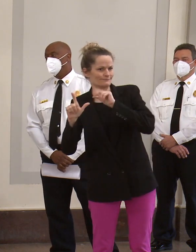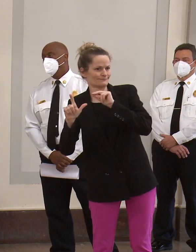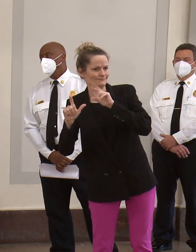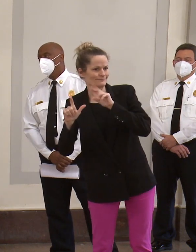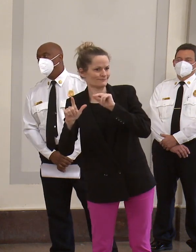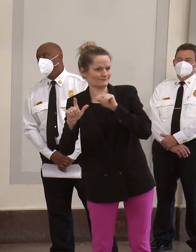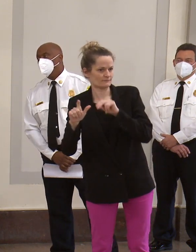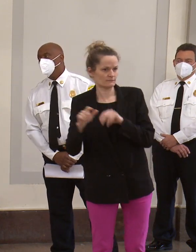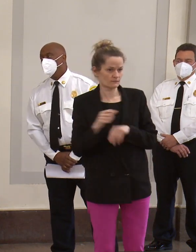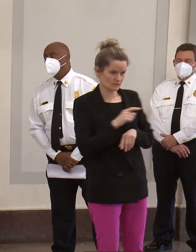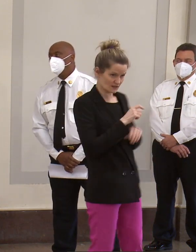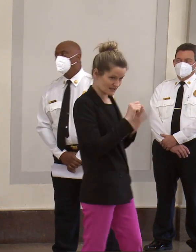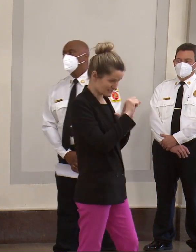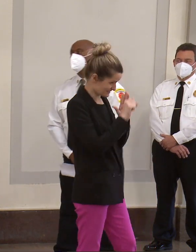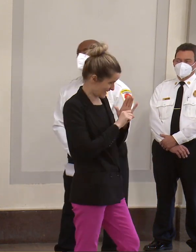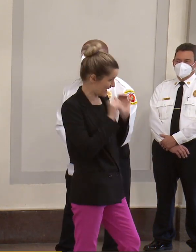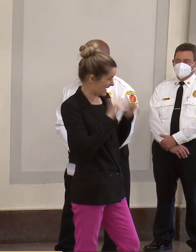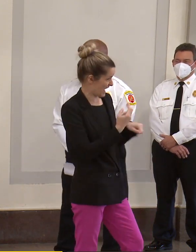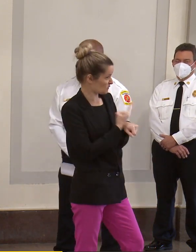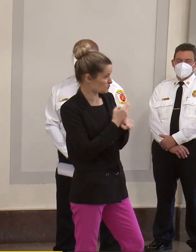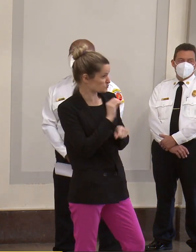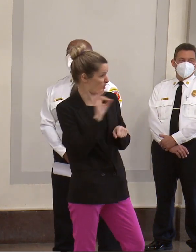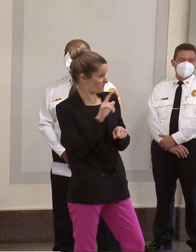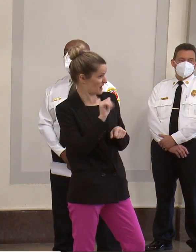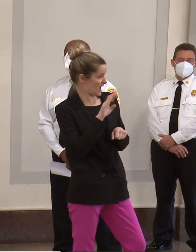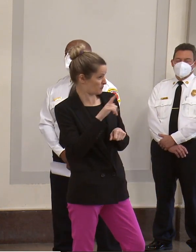choose. One last question.